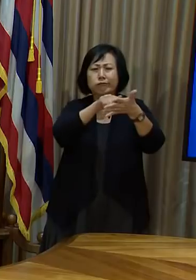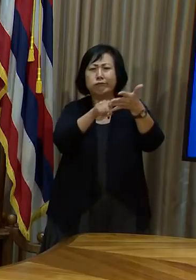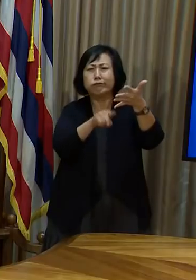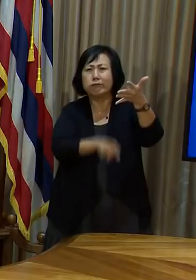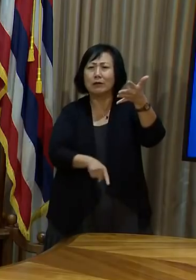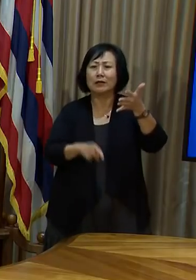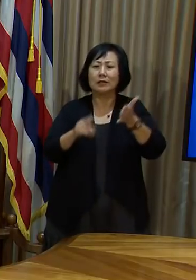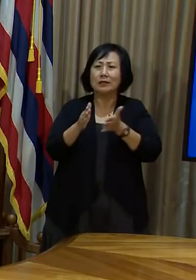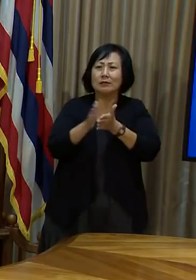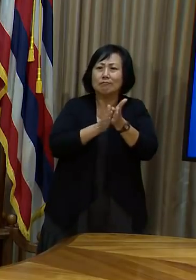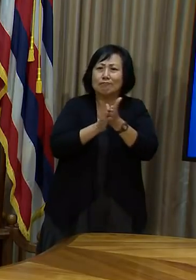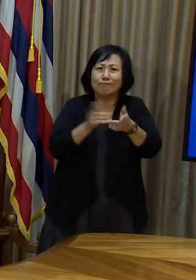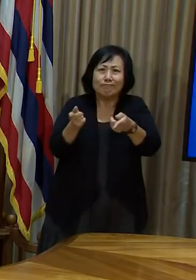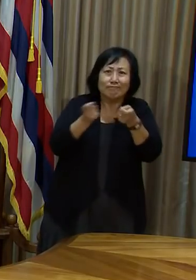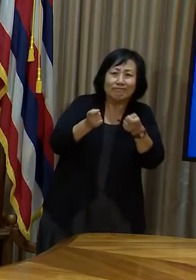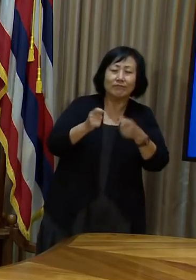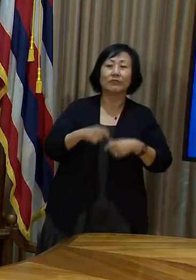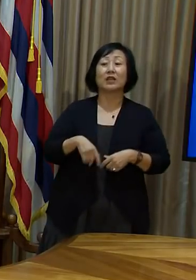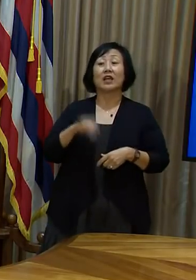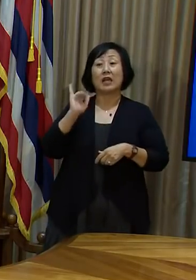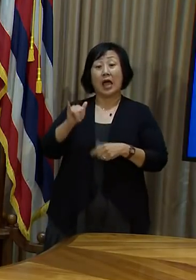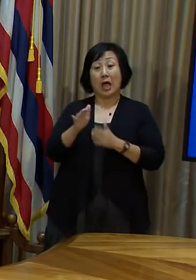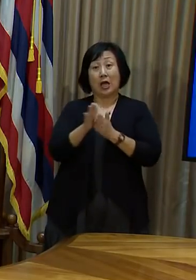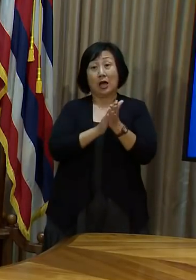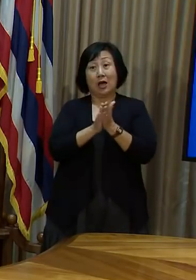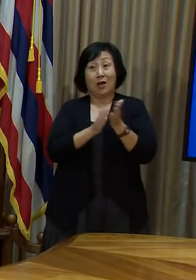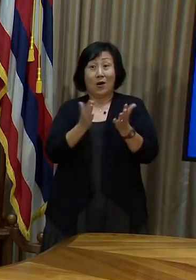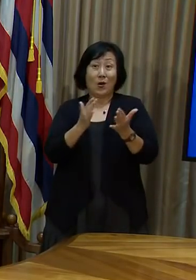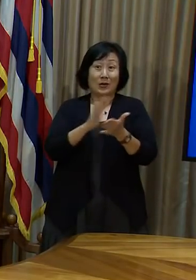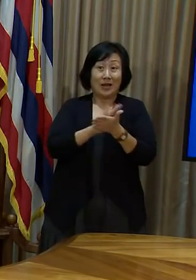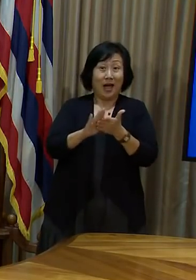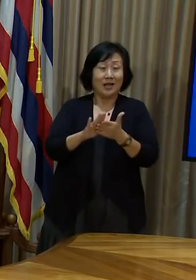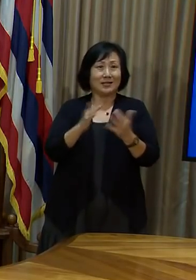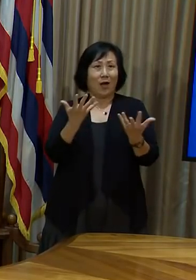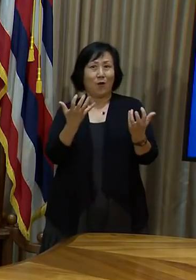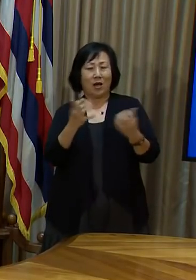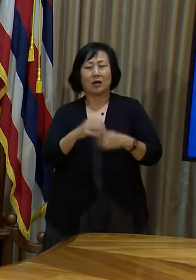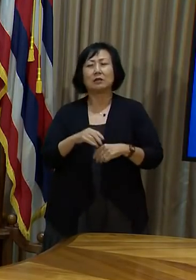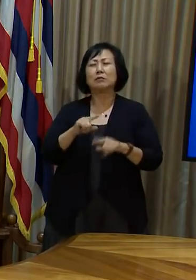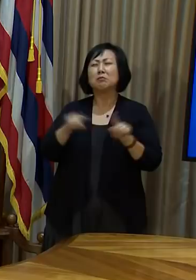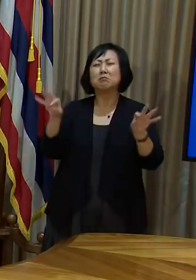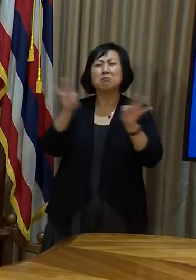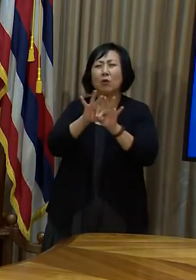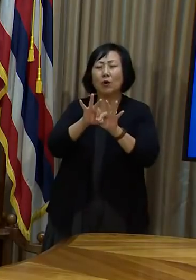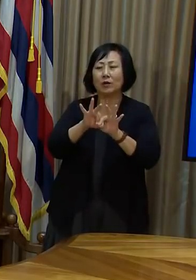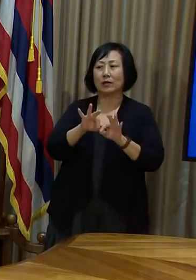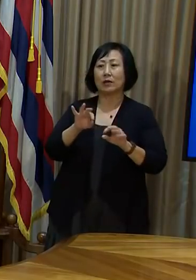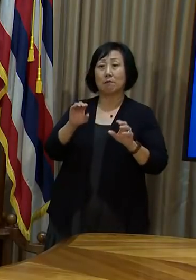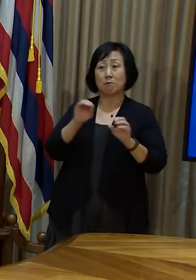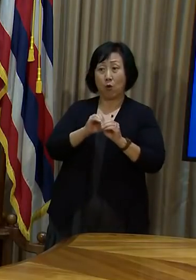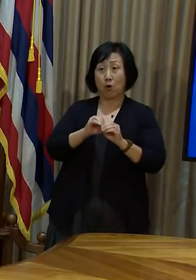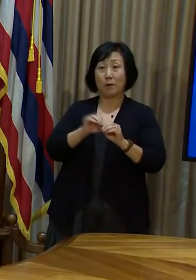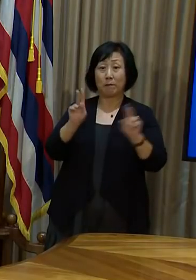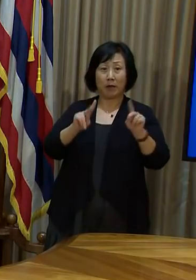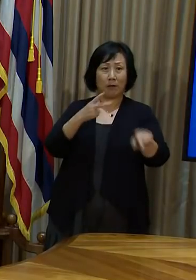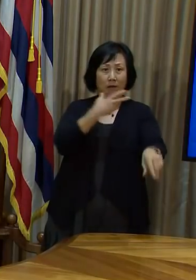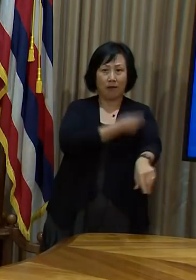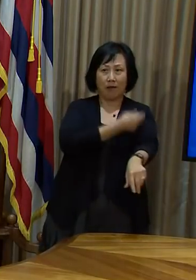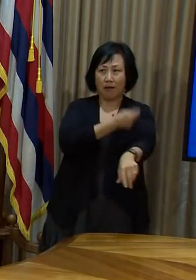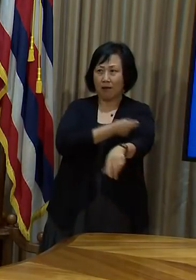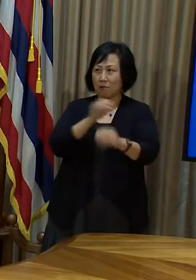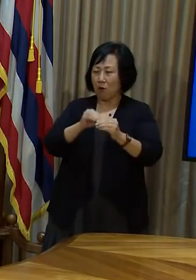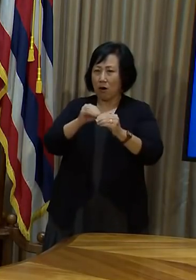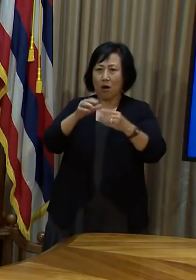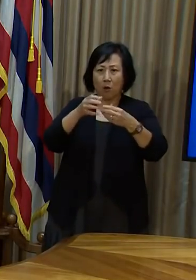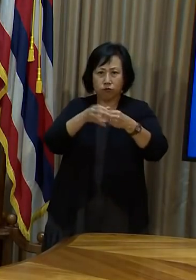vaccinated. And while incentives are nice, the most important thing is that the more our people are